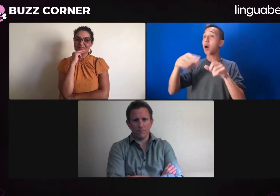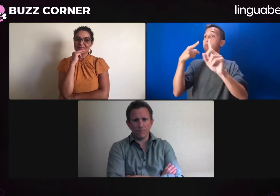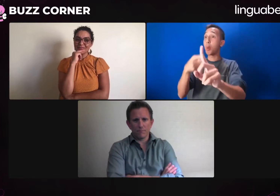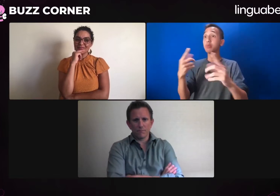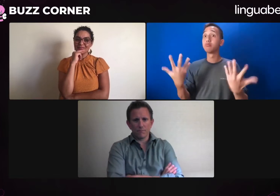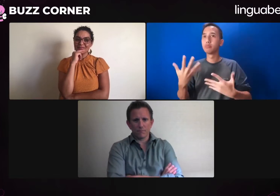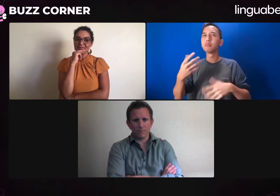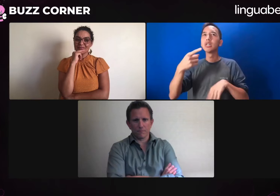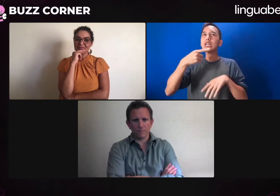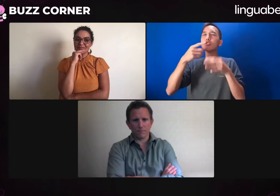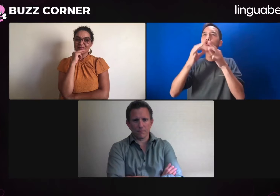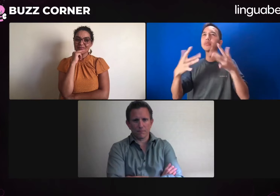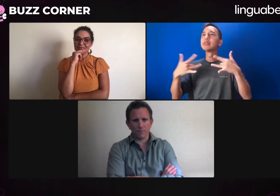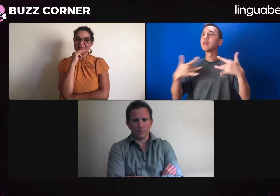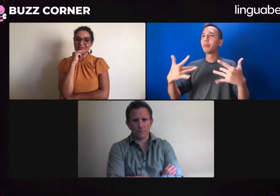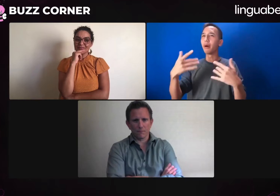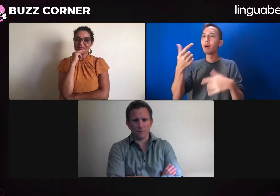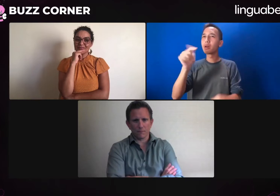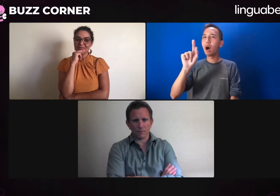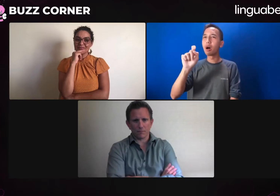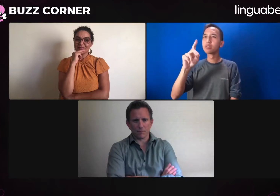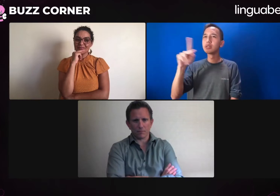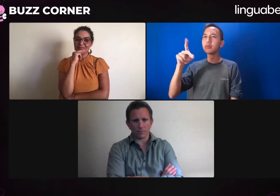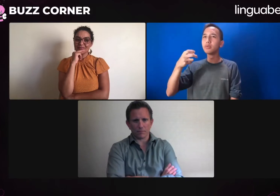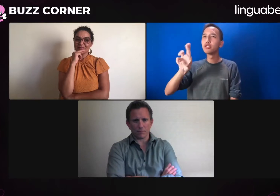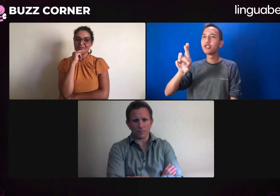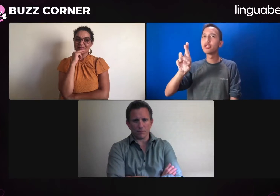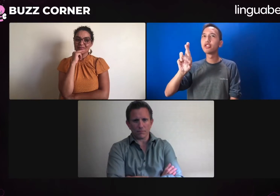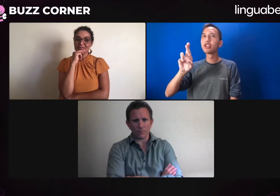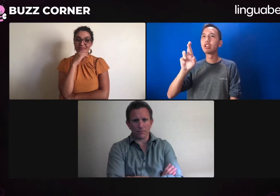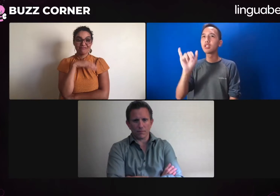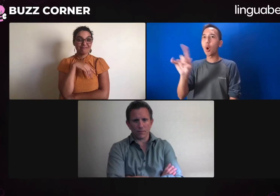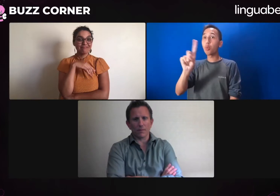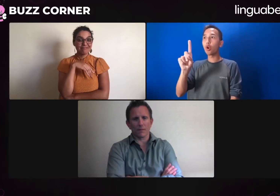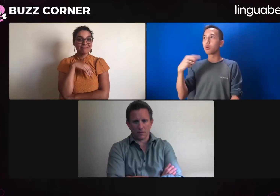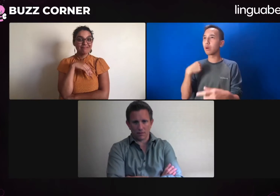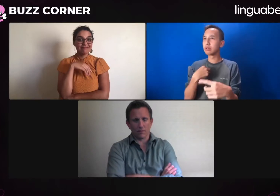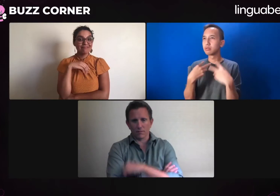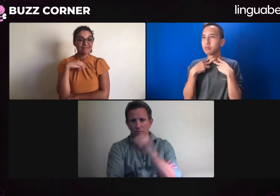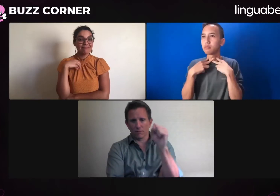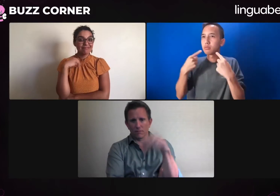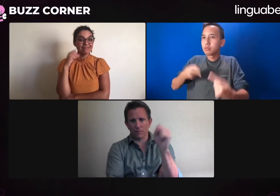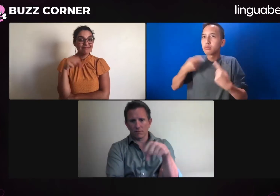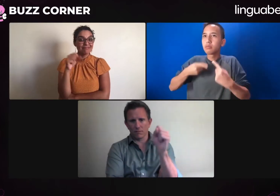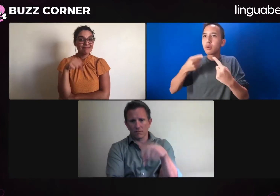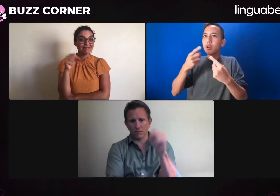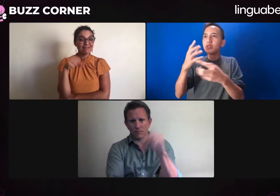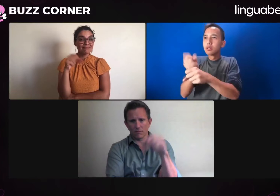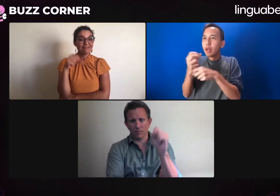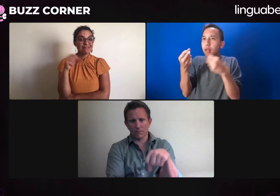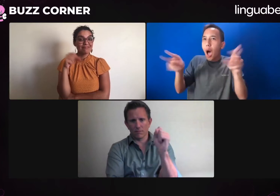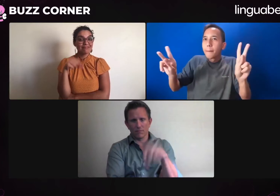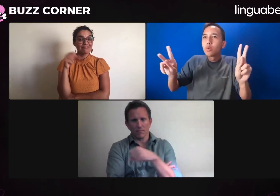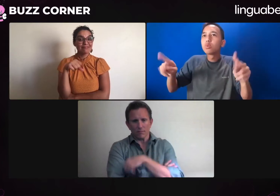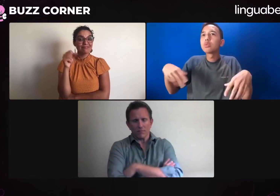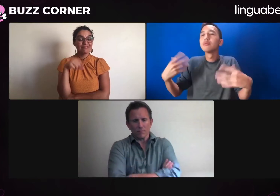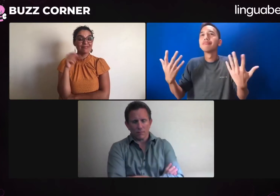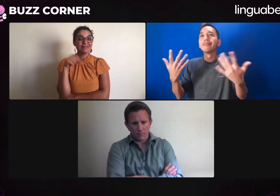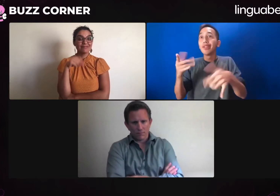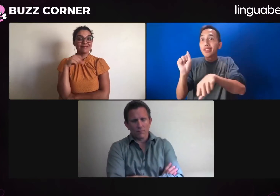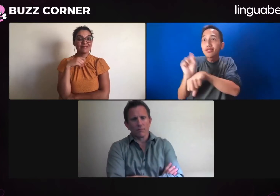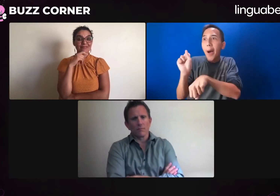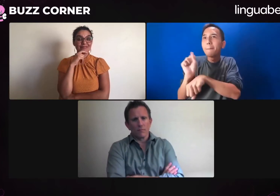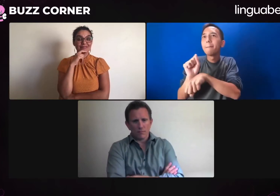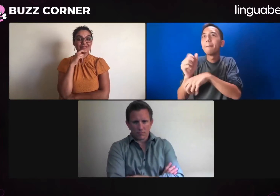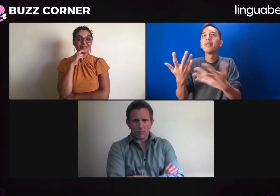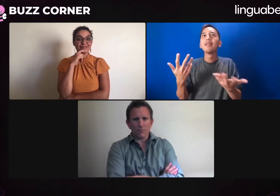me, that was a clear case of autism, and that hearing interpreters are gatekeepers and kind of keeps